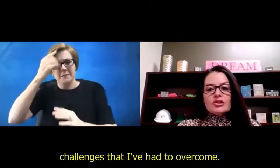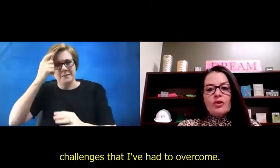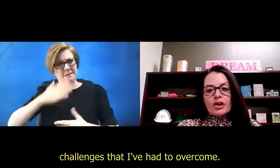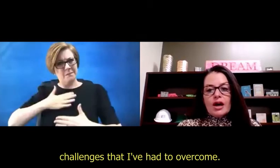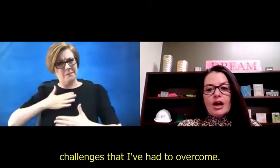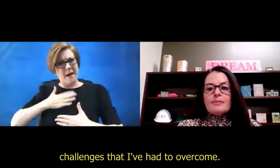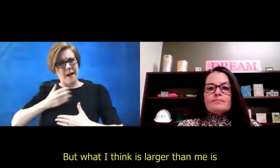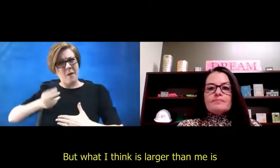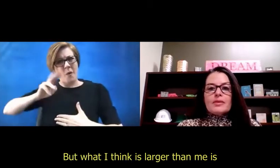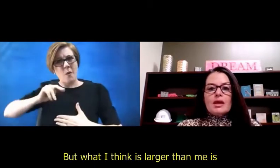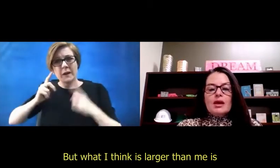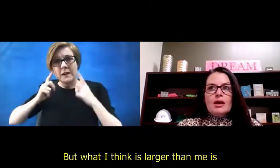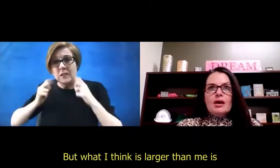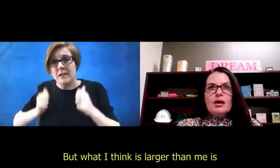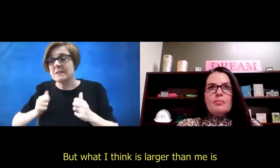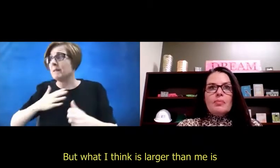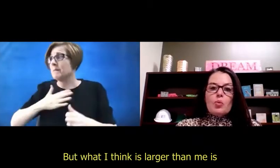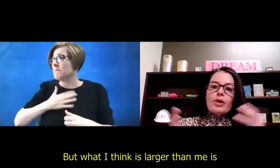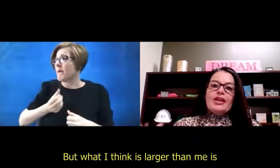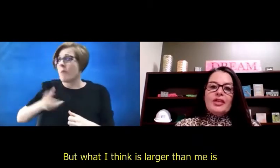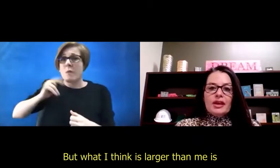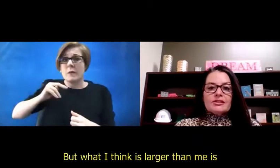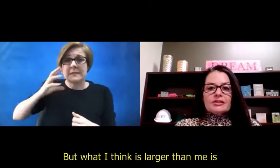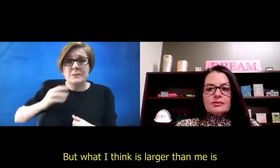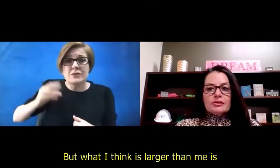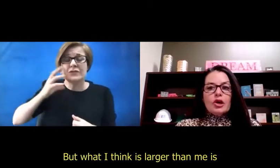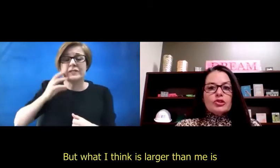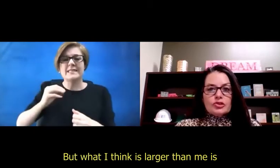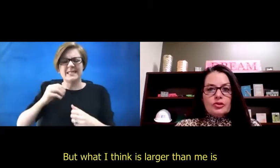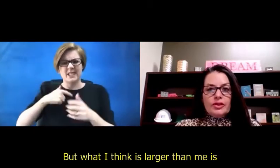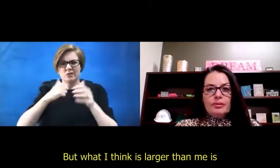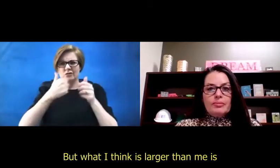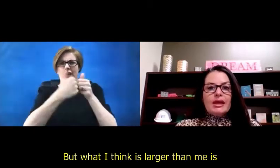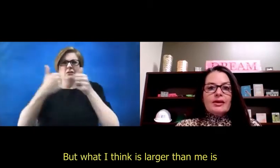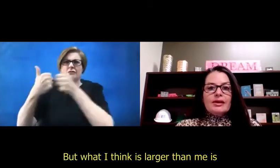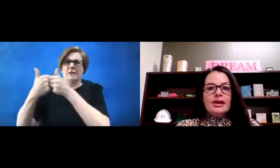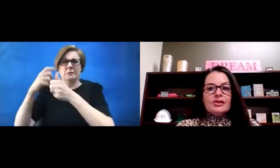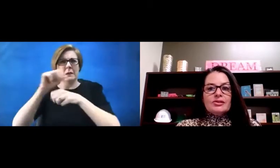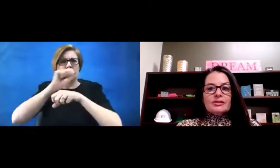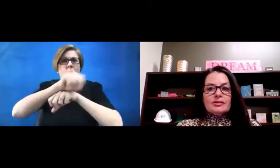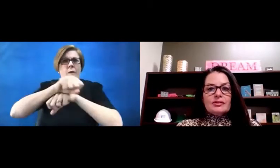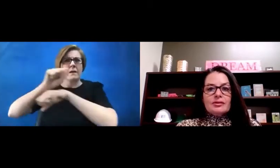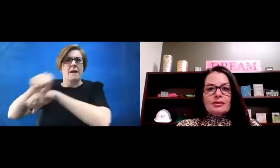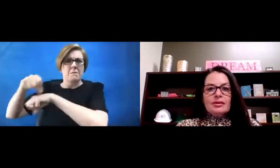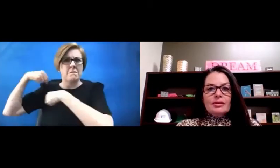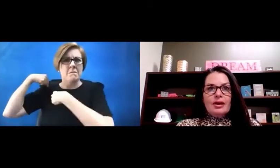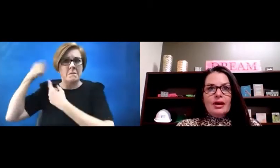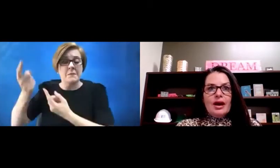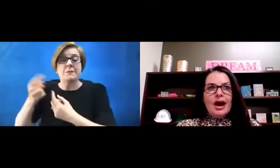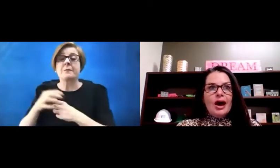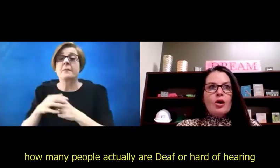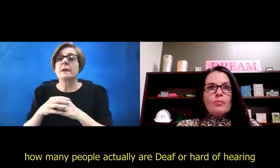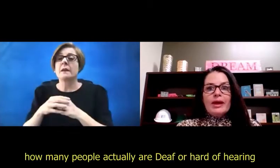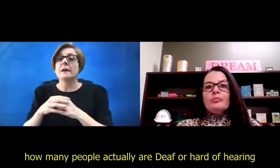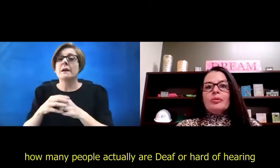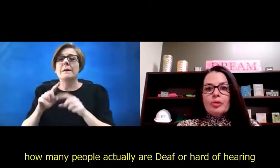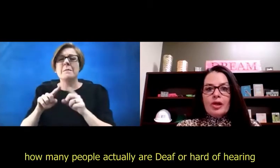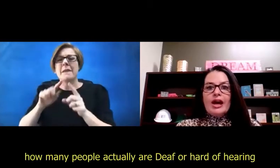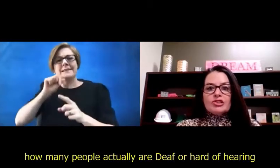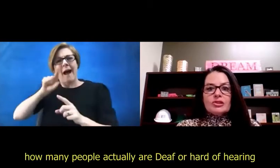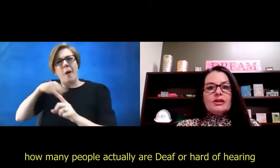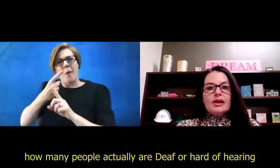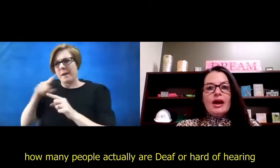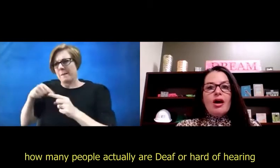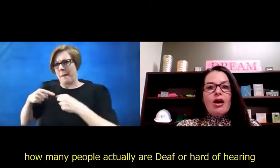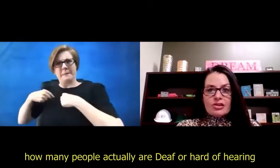that I've had to overcome. But what I think is larger than me is how many